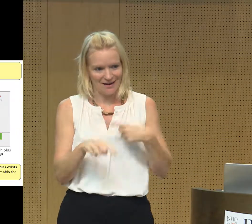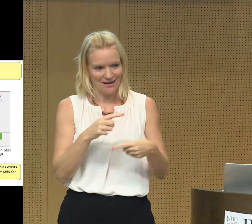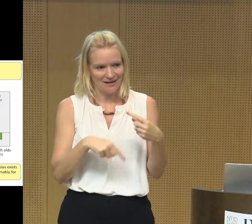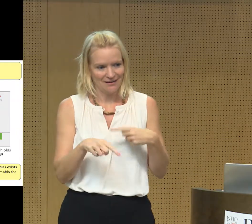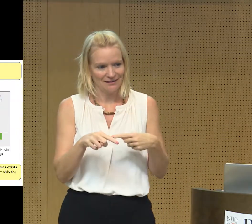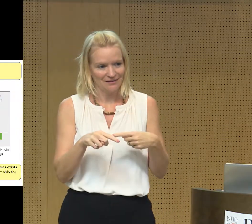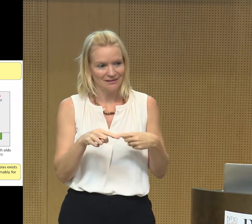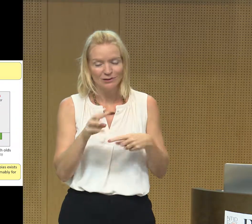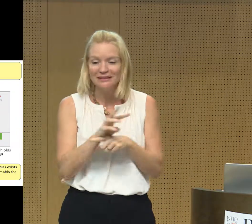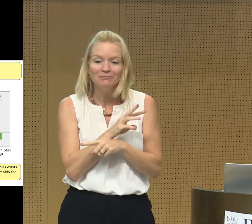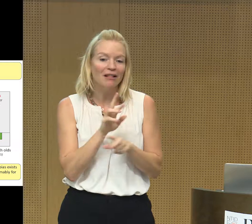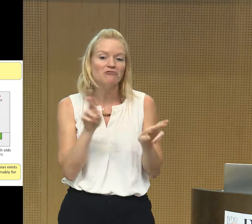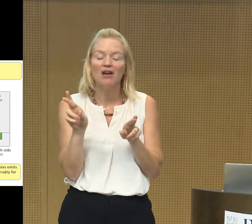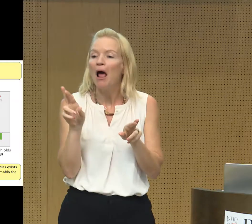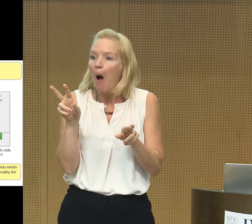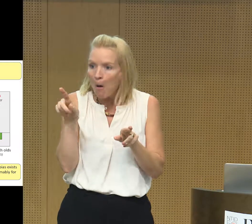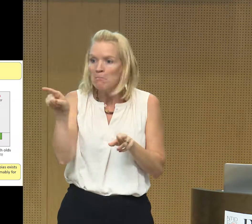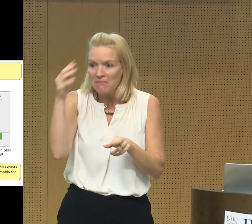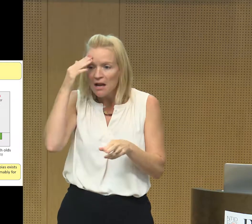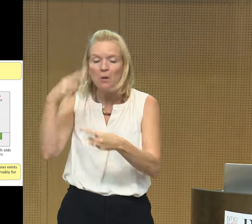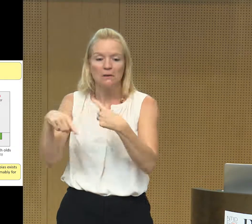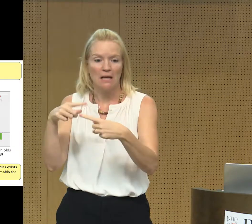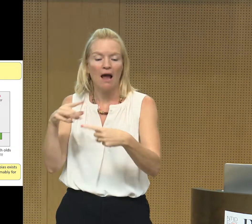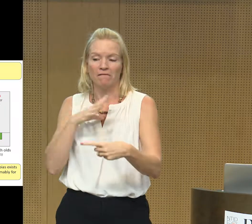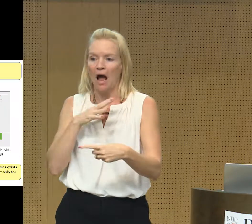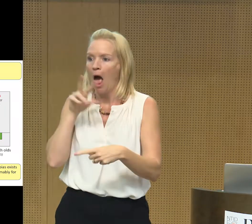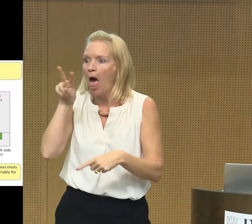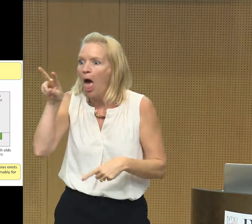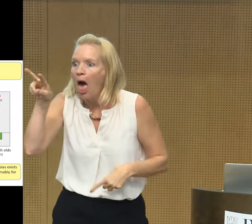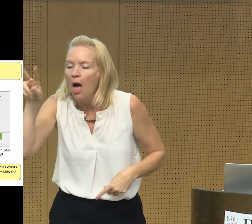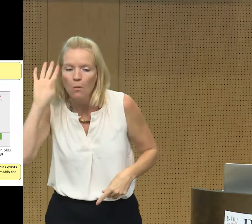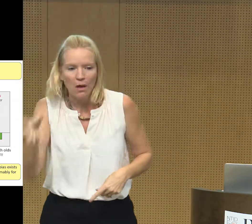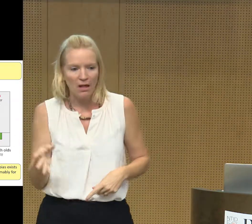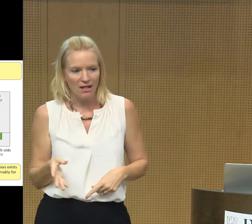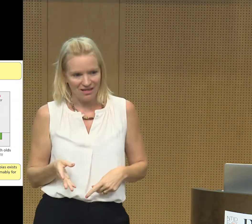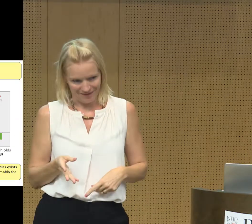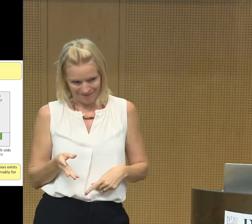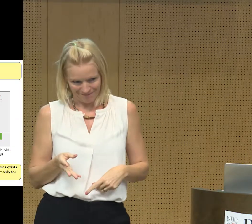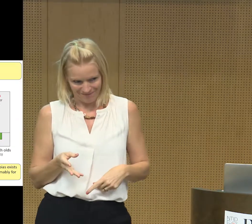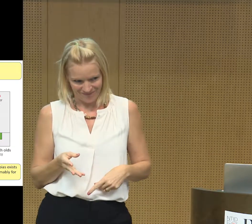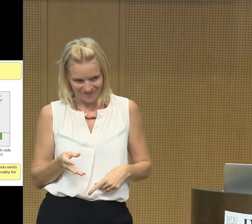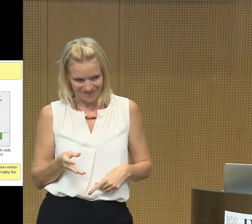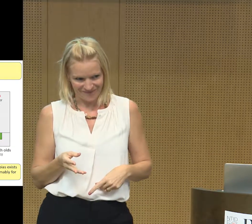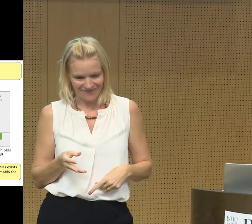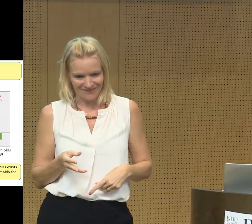language, even though it was sign language. They knew, they could tell that it was a sign, and they would focus on it.